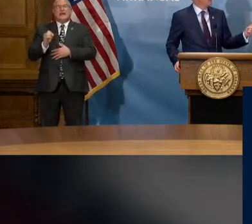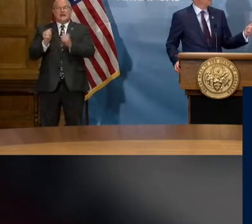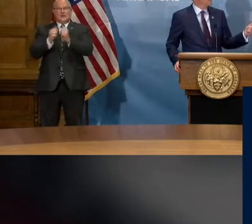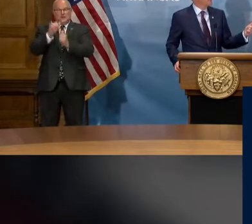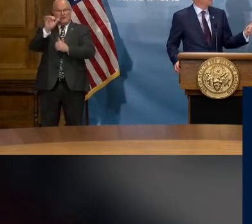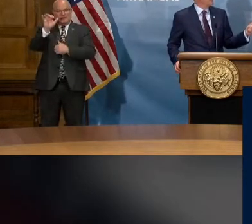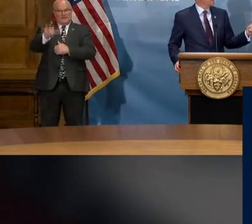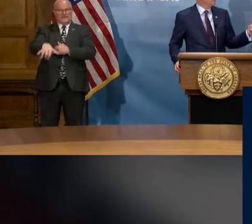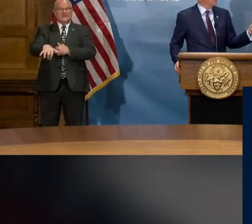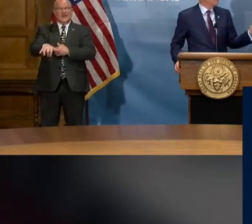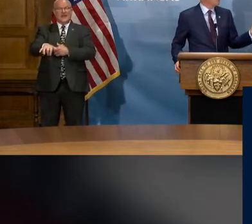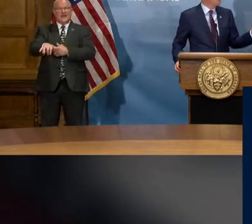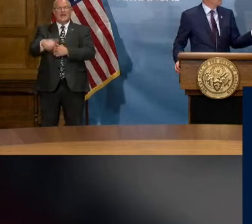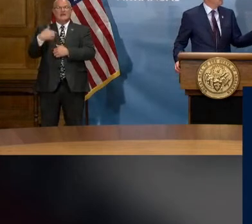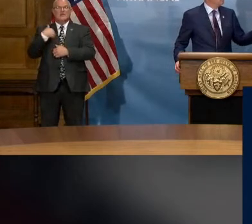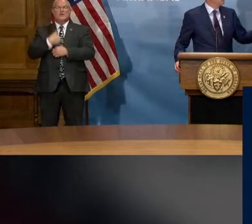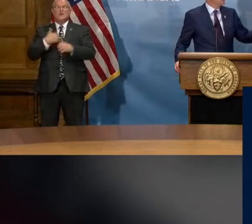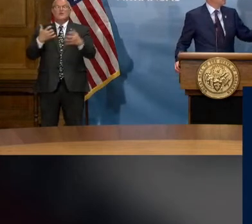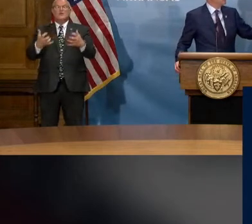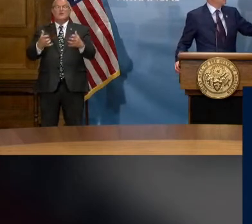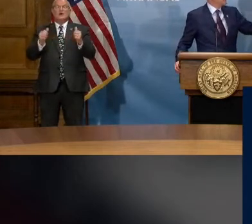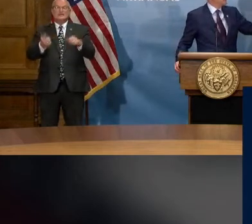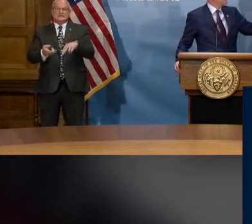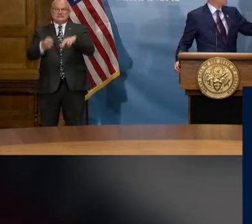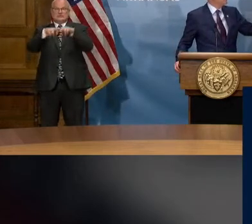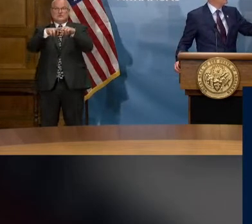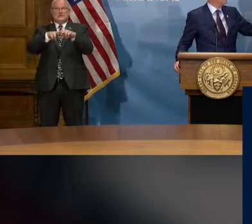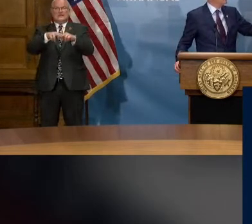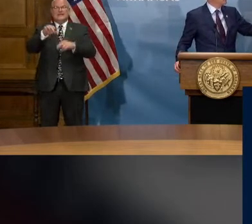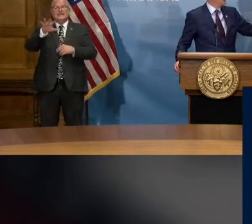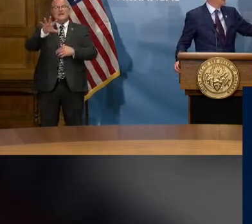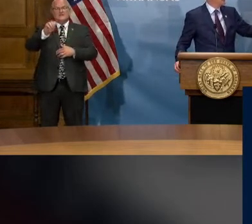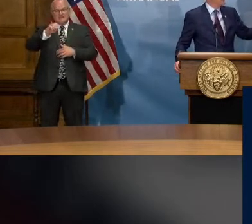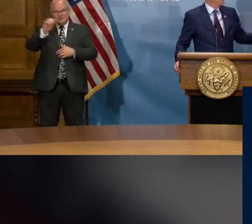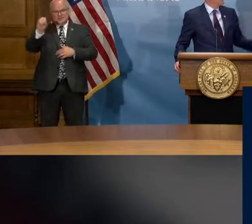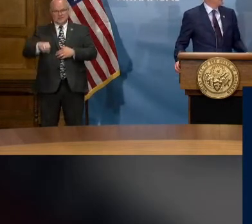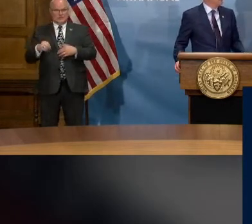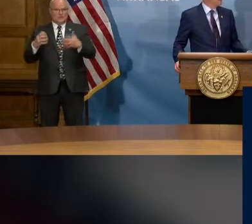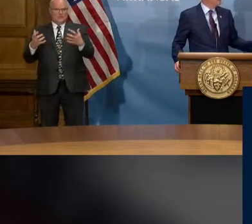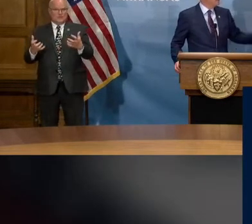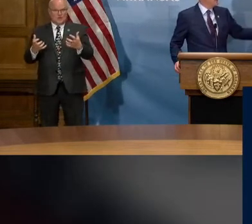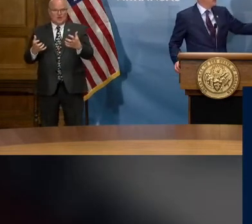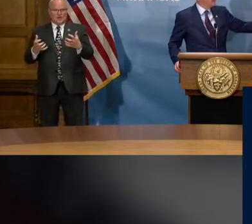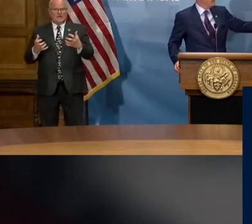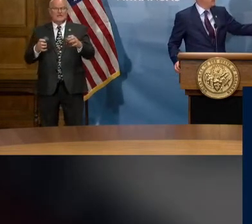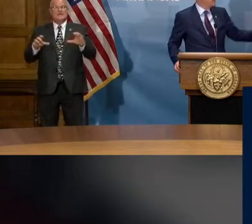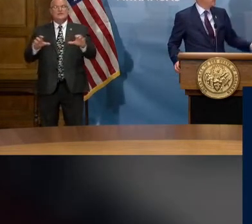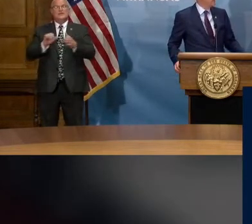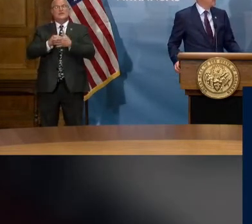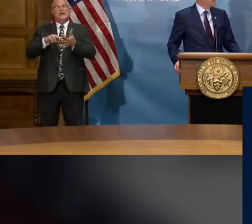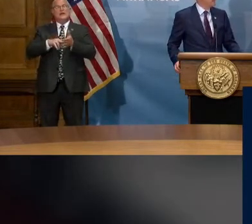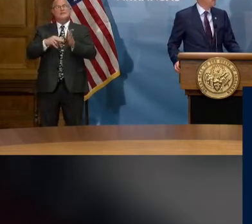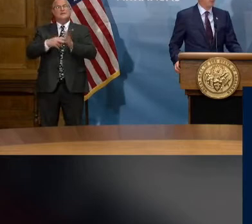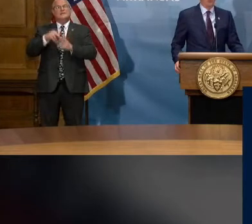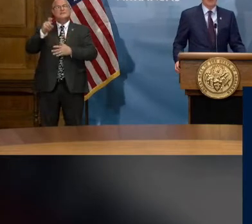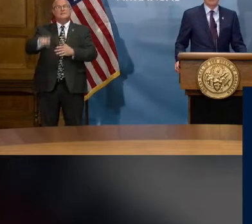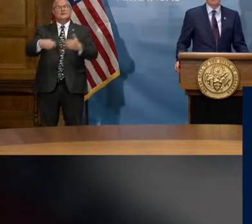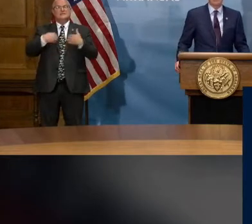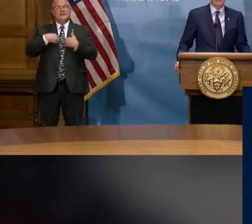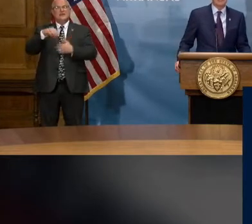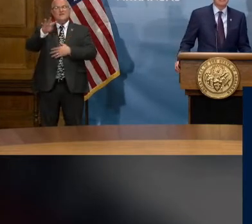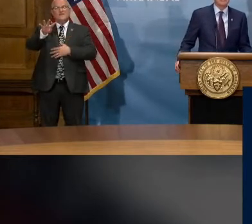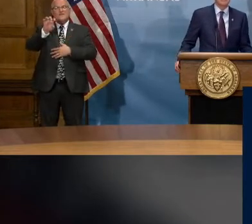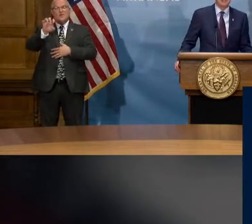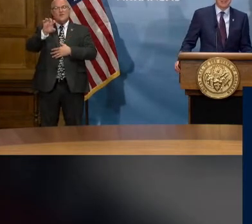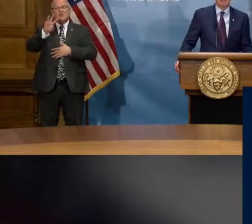with that, we want to be able to increase that to 50%. And to do that, that means that we have to have